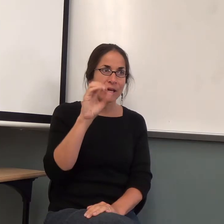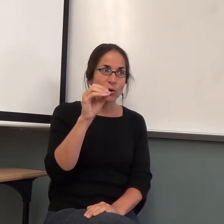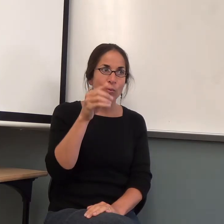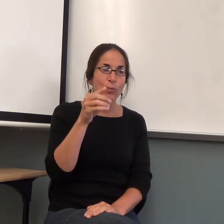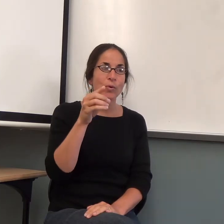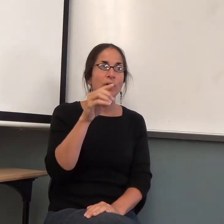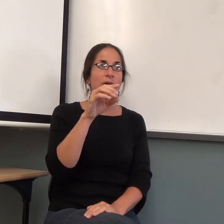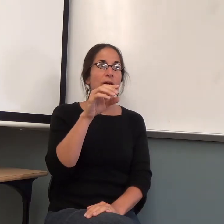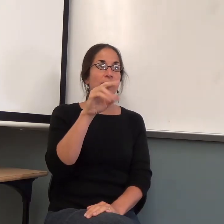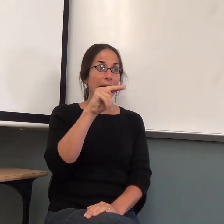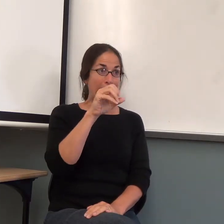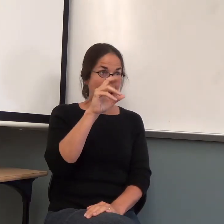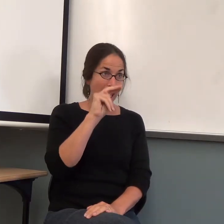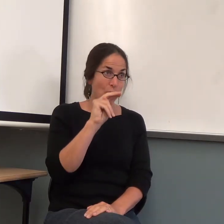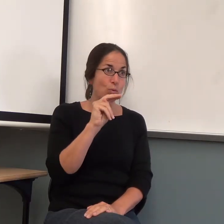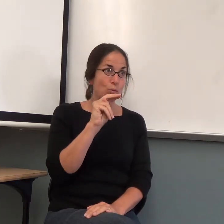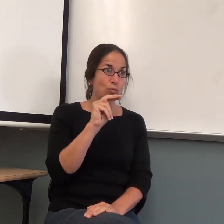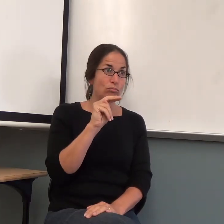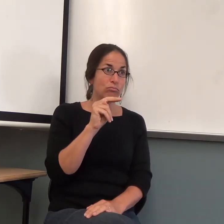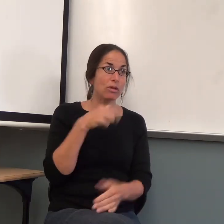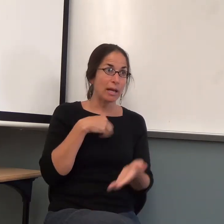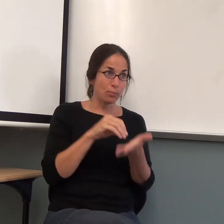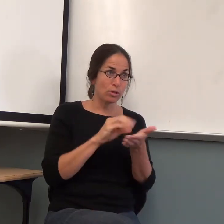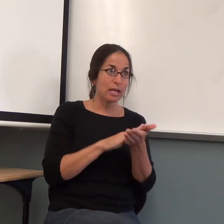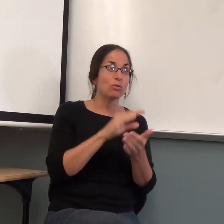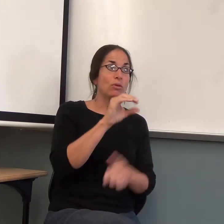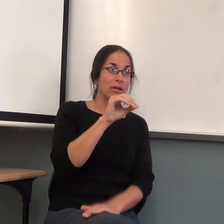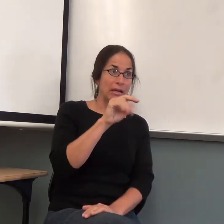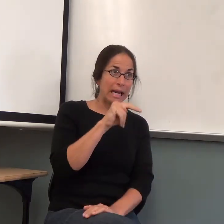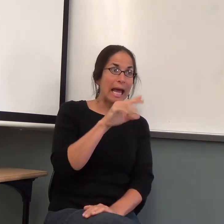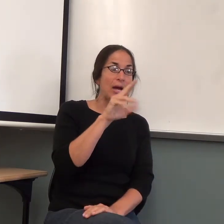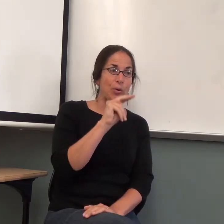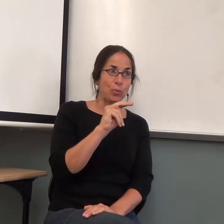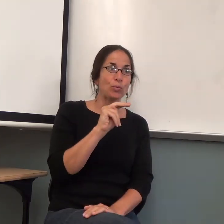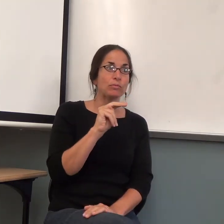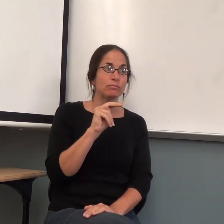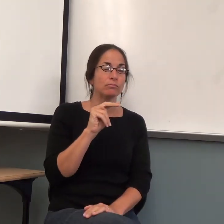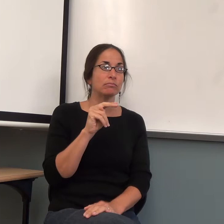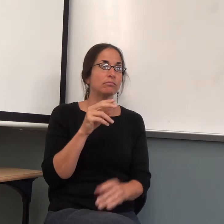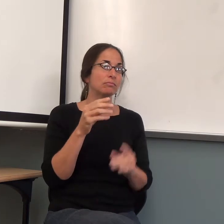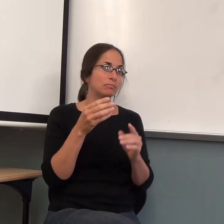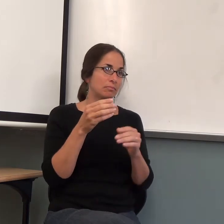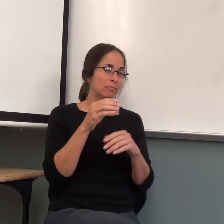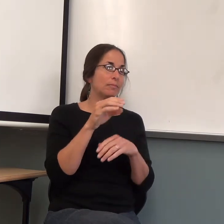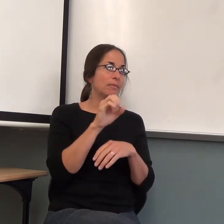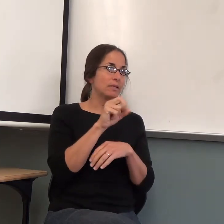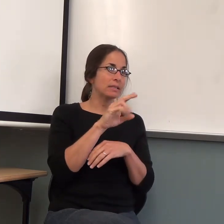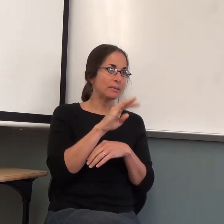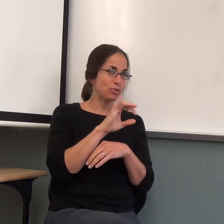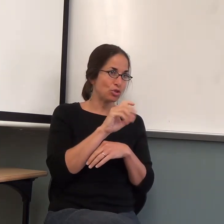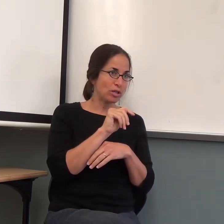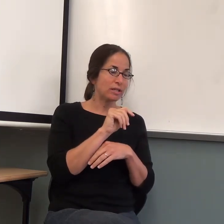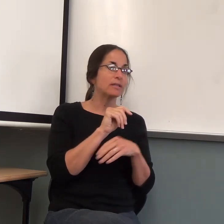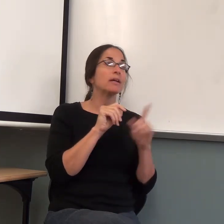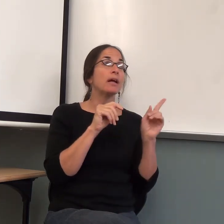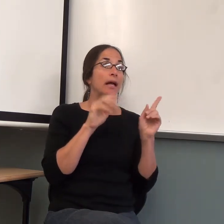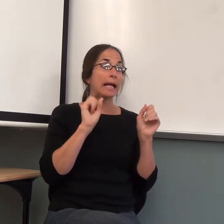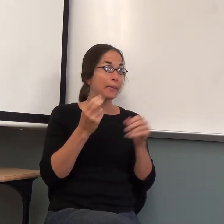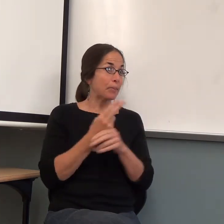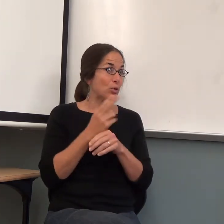noun. Is a noun? Good. Okay, that's the word itself can be used as a noun. We can also use it as a verb to